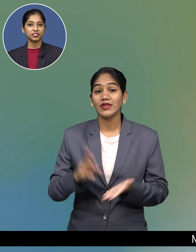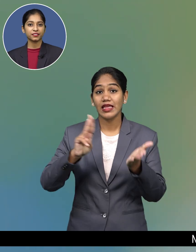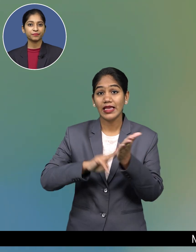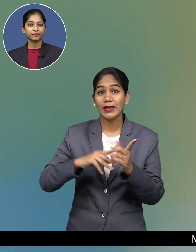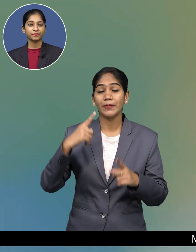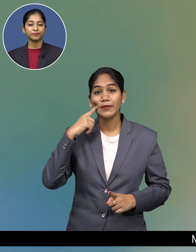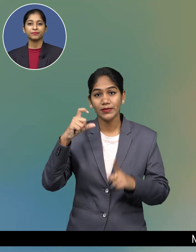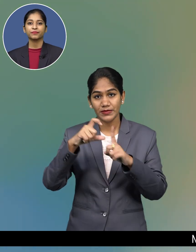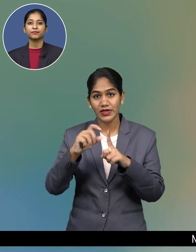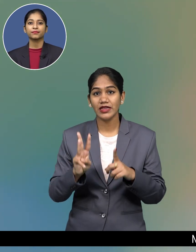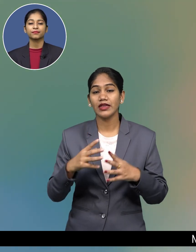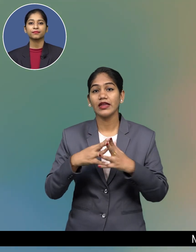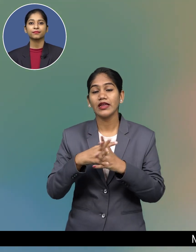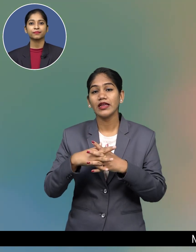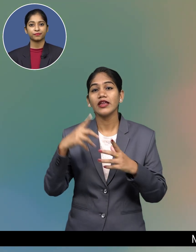Midwives,